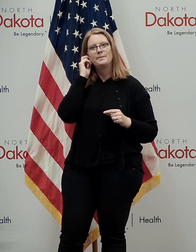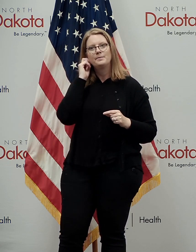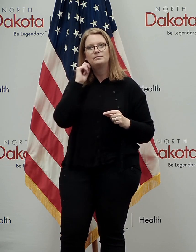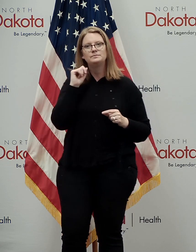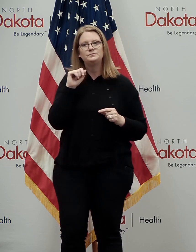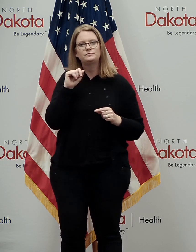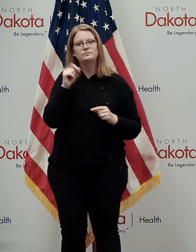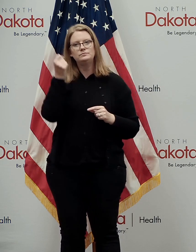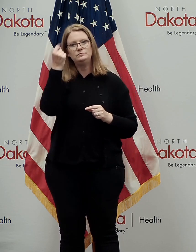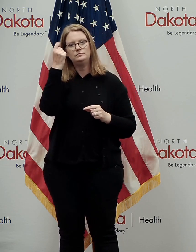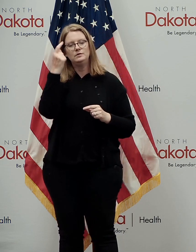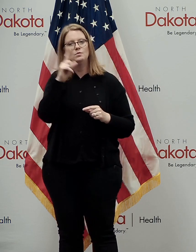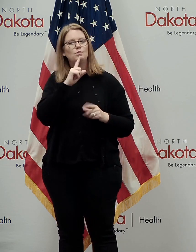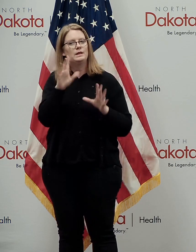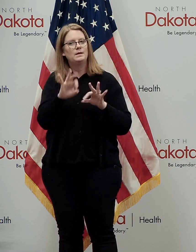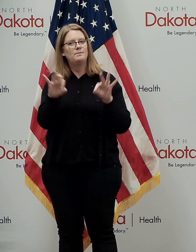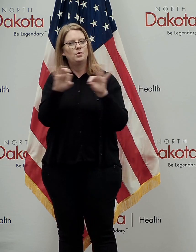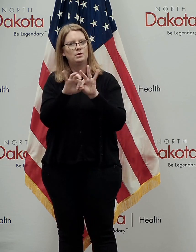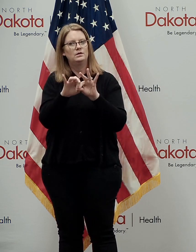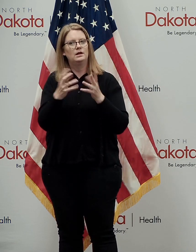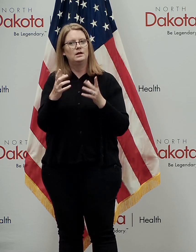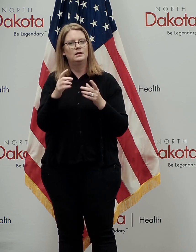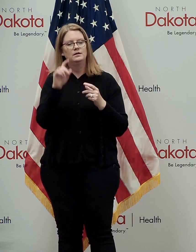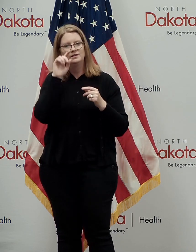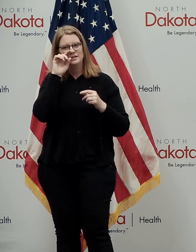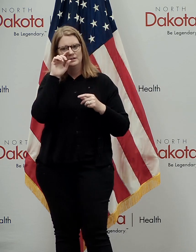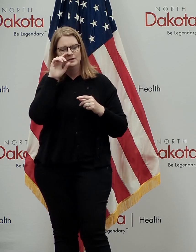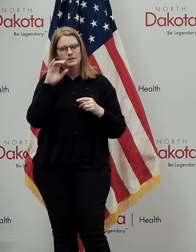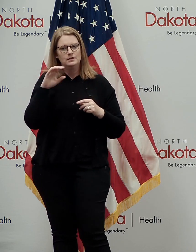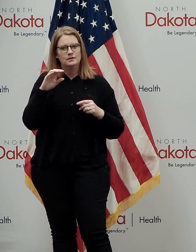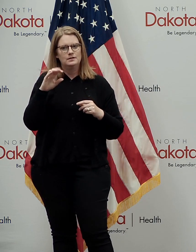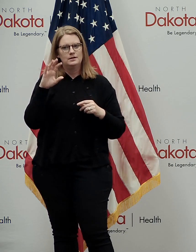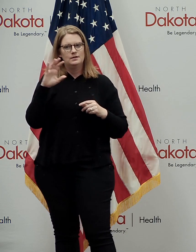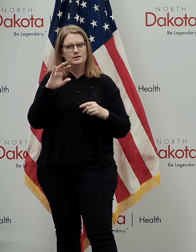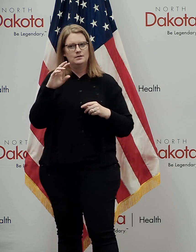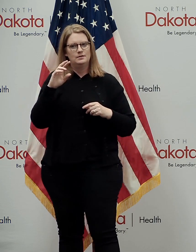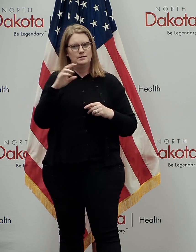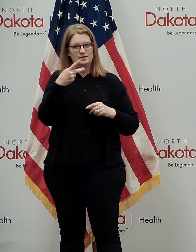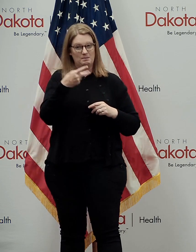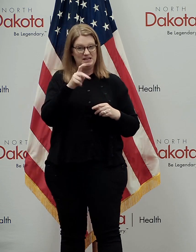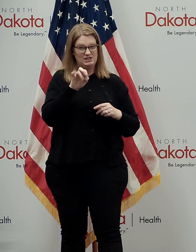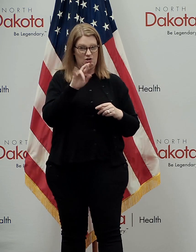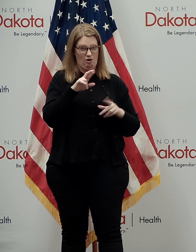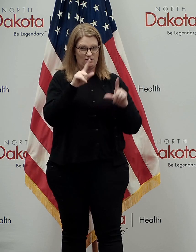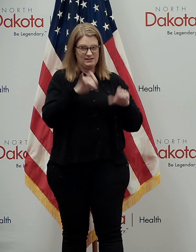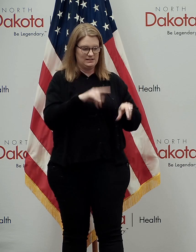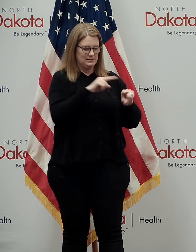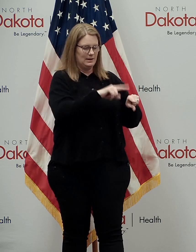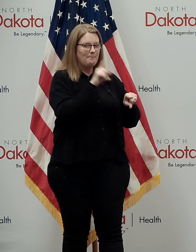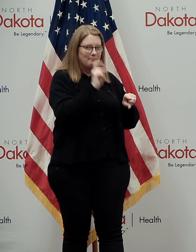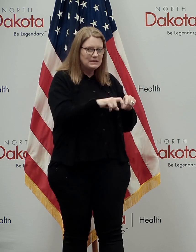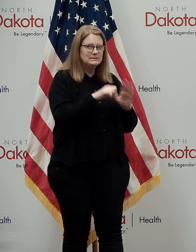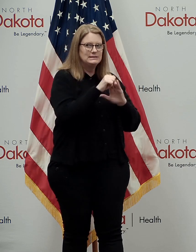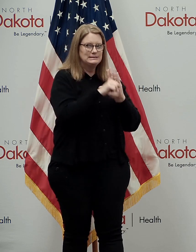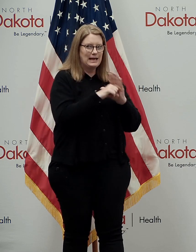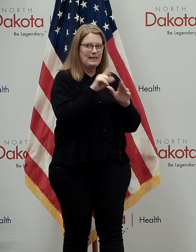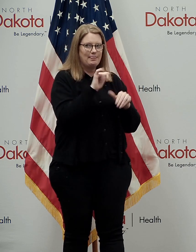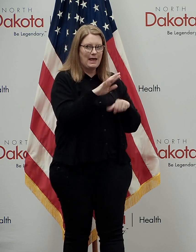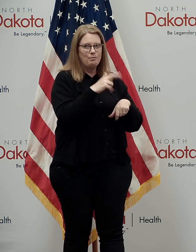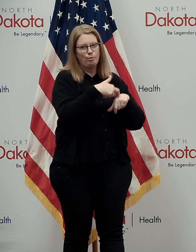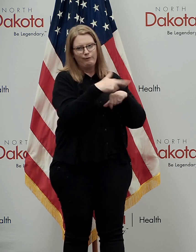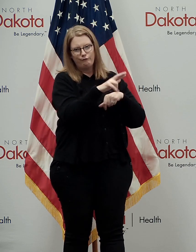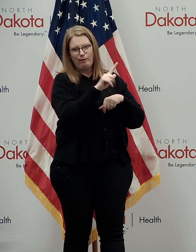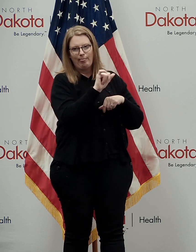very important to state that the standard of care testing, PCR testing, is done at our state lab or at a referral lab, such as